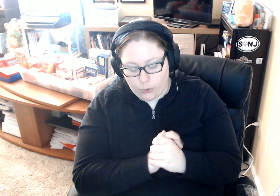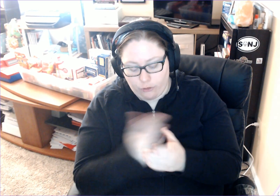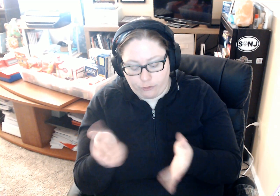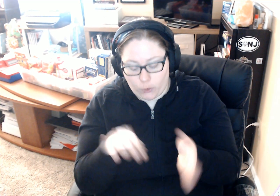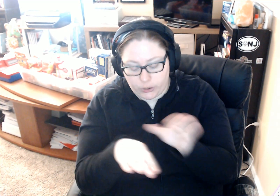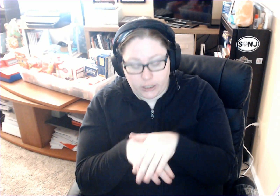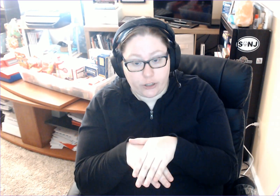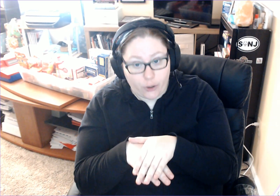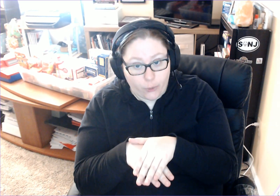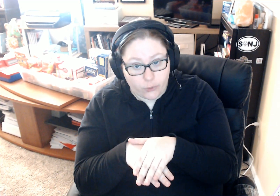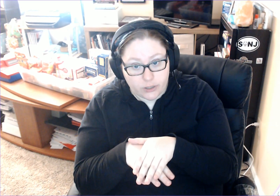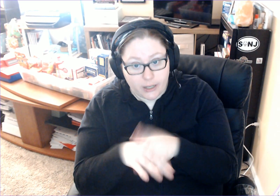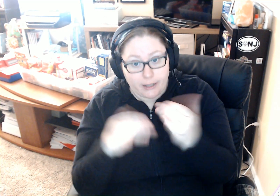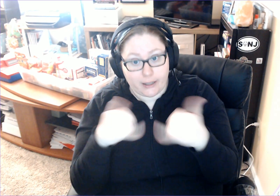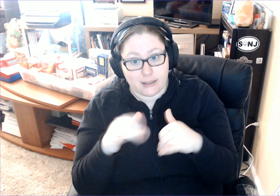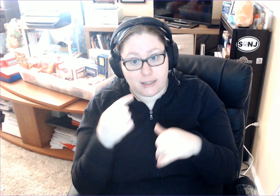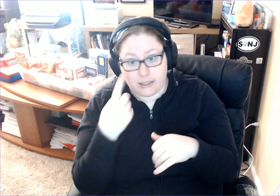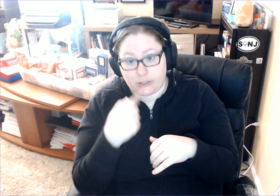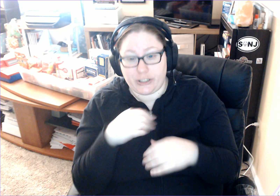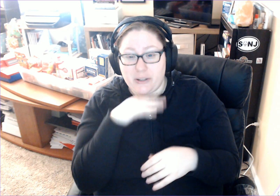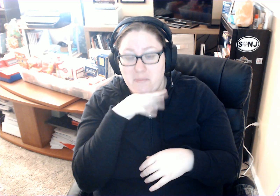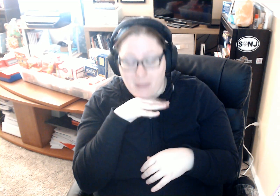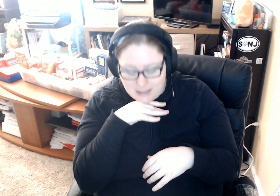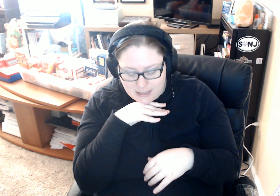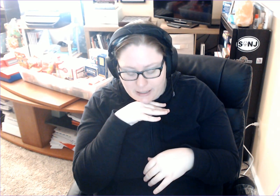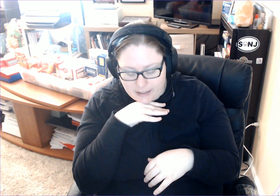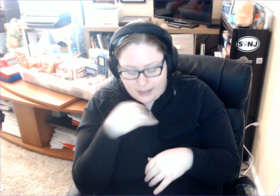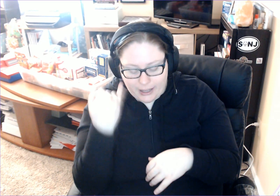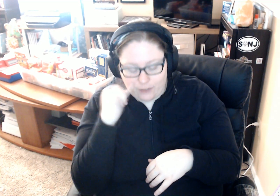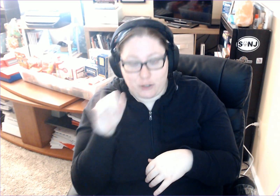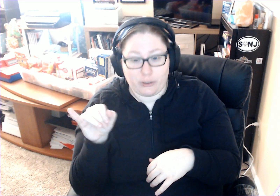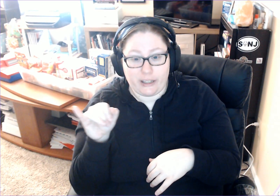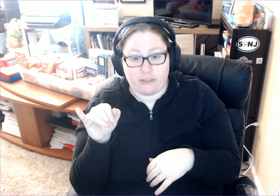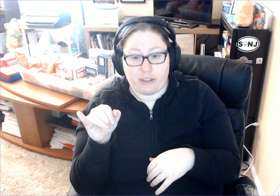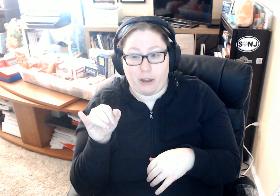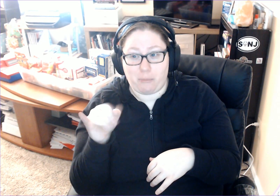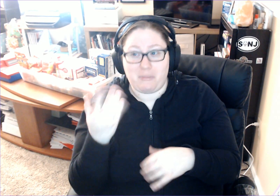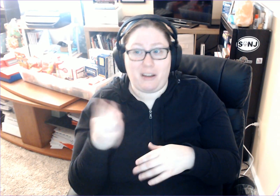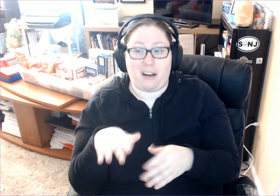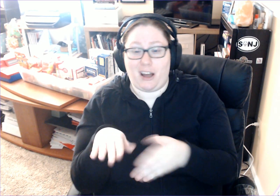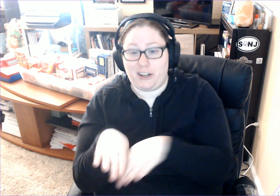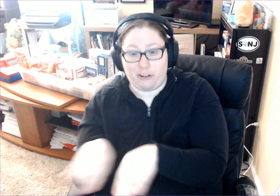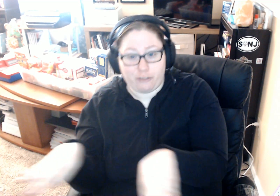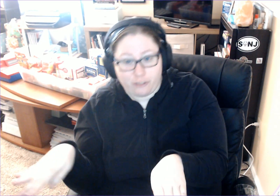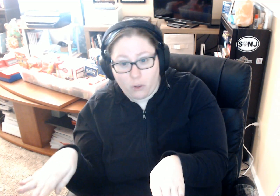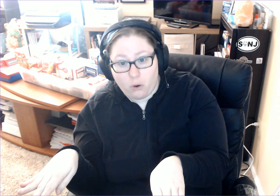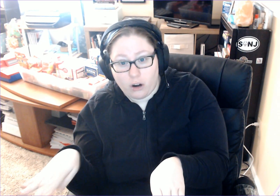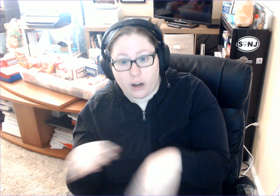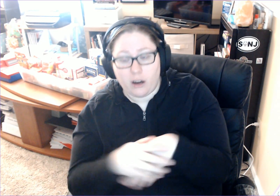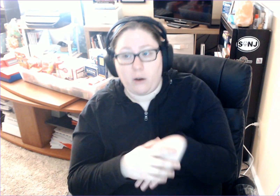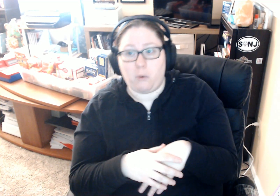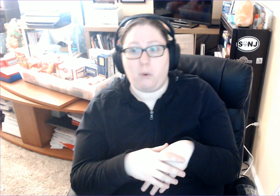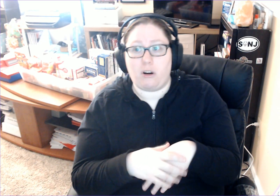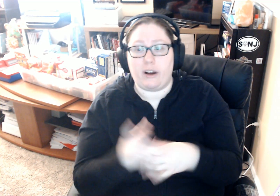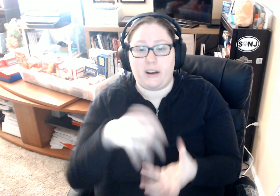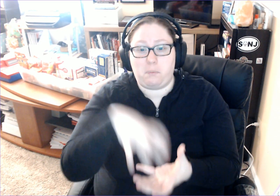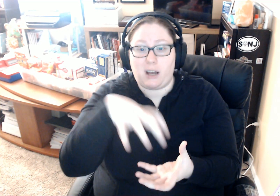folded clothes can still look messy if you leave them on your floor or in a pile on